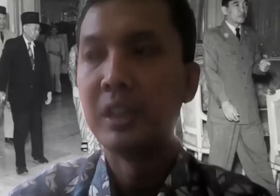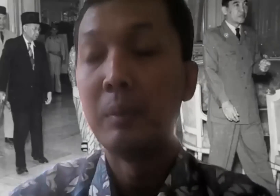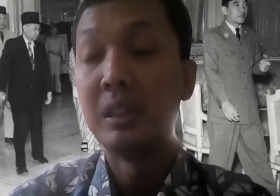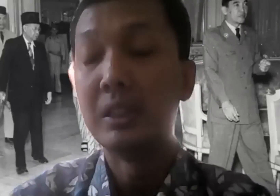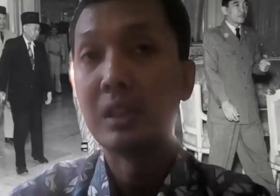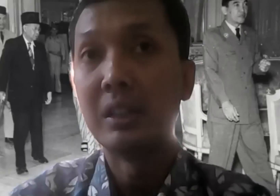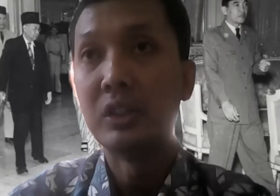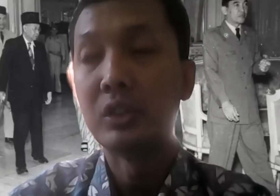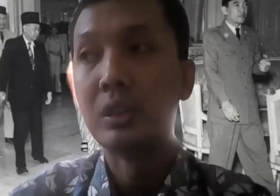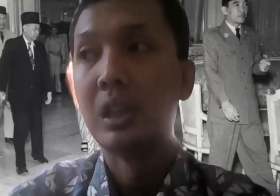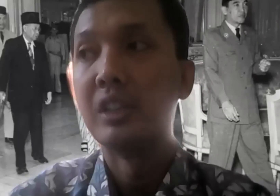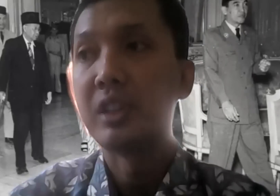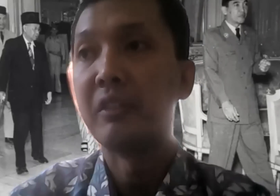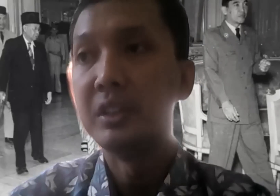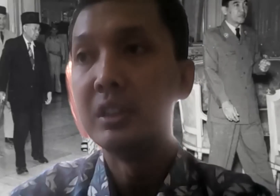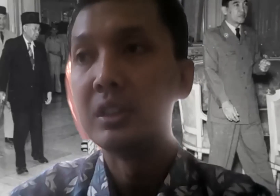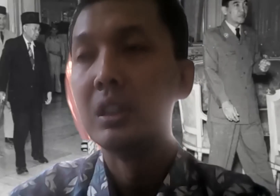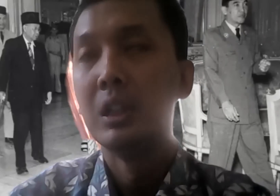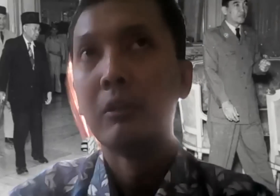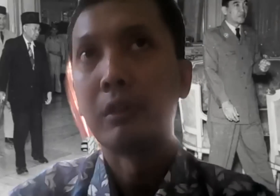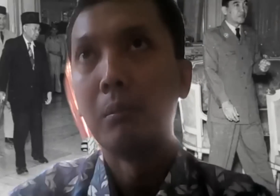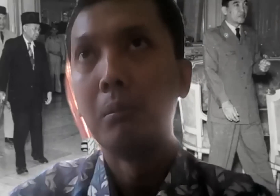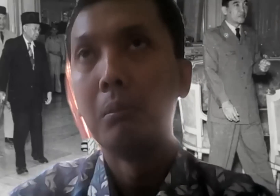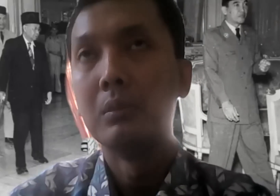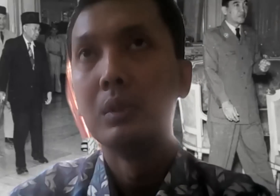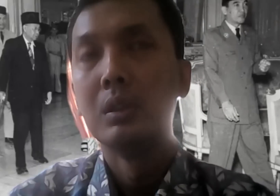for Disability Studies and Services